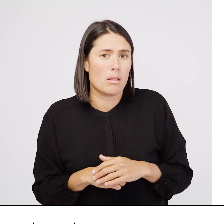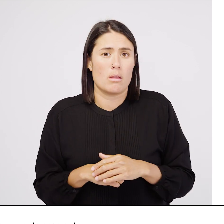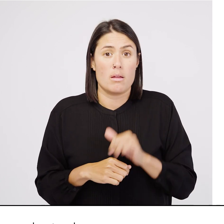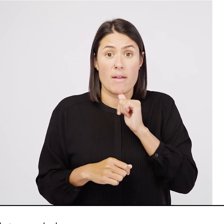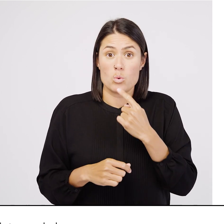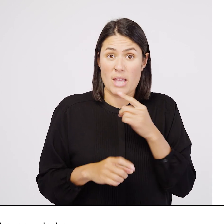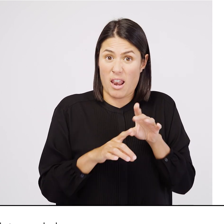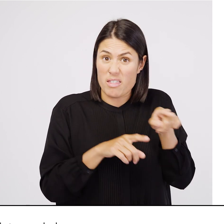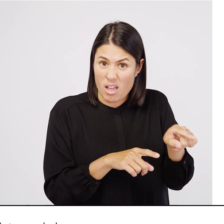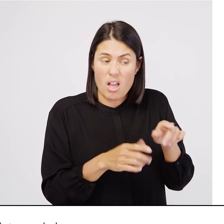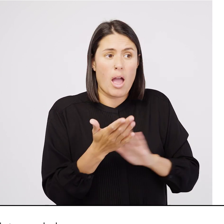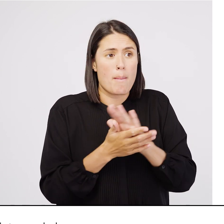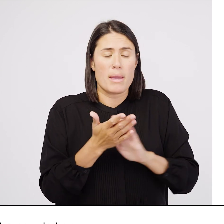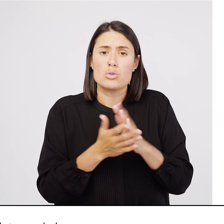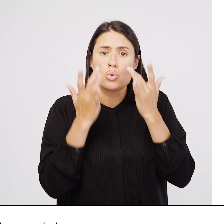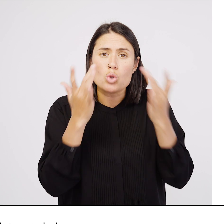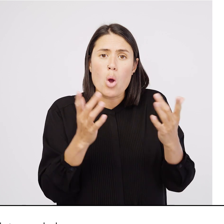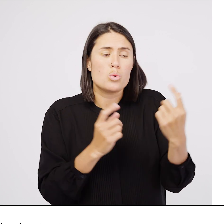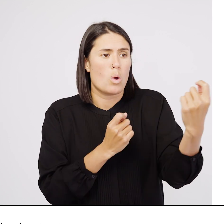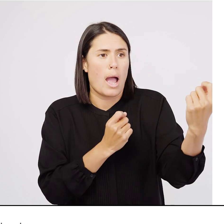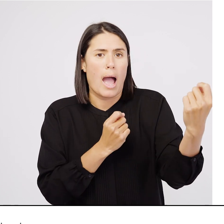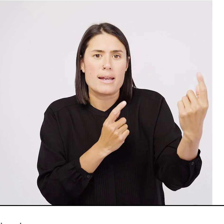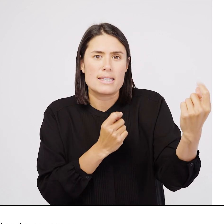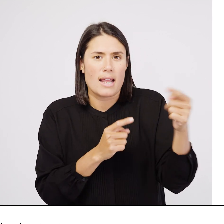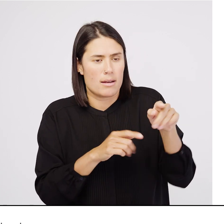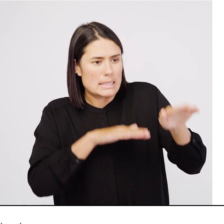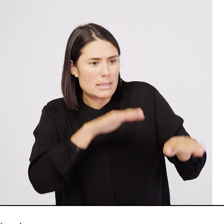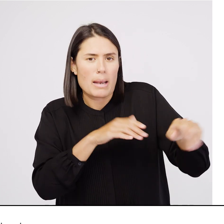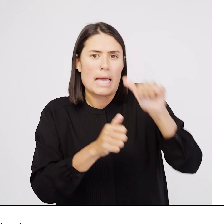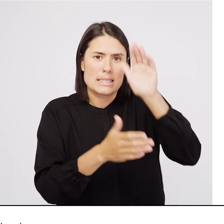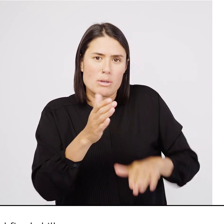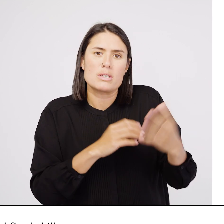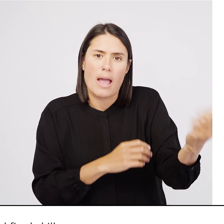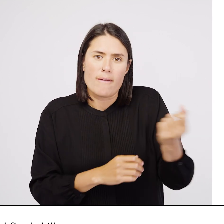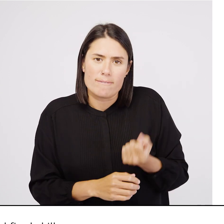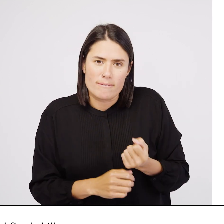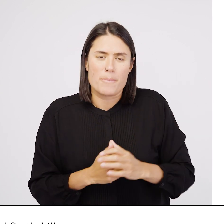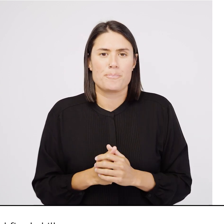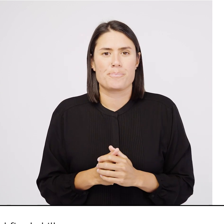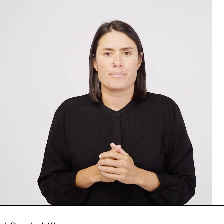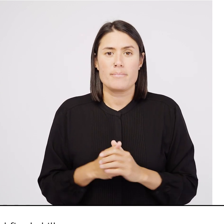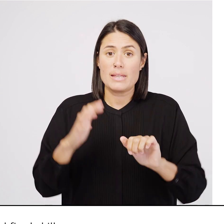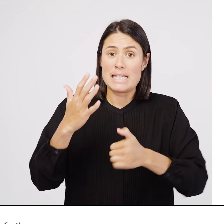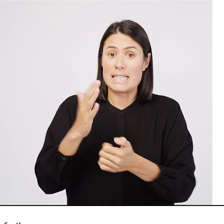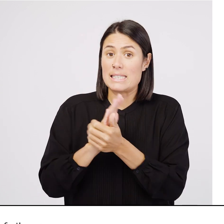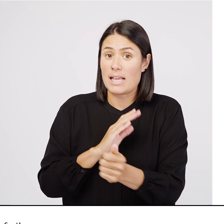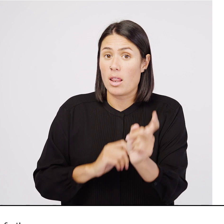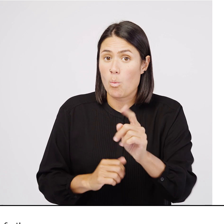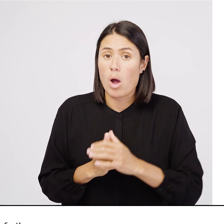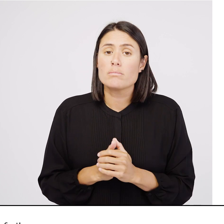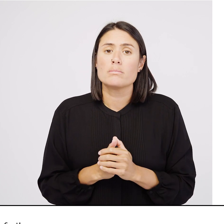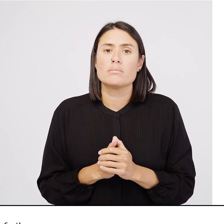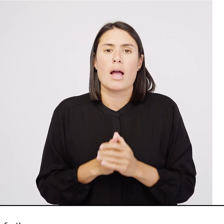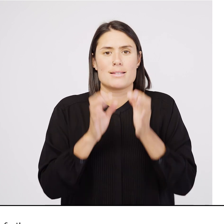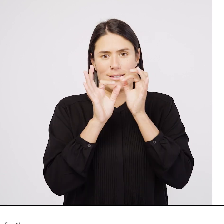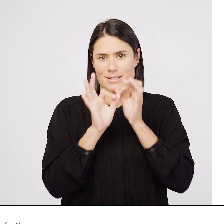you understand and that it is a way to let people know you have something in common. The sixth and final skill is the